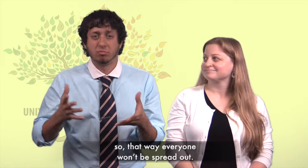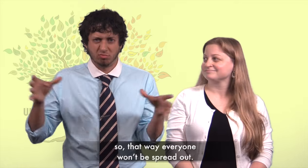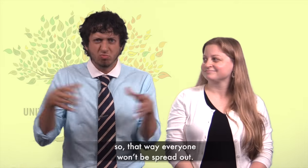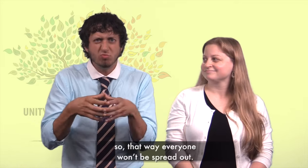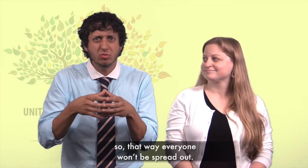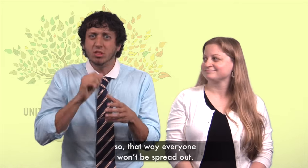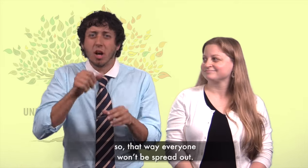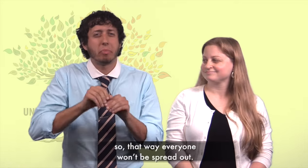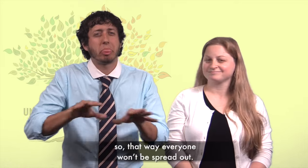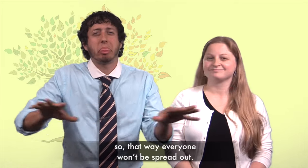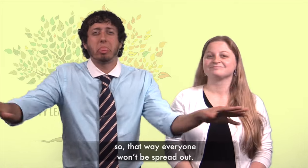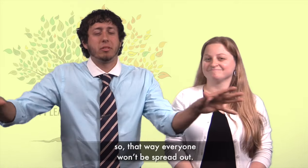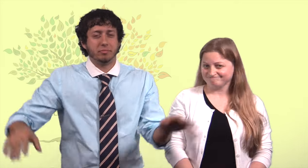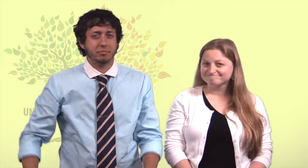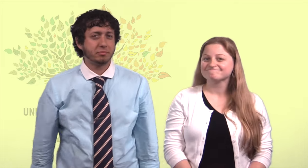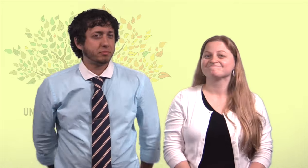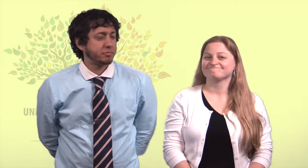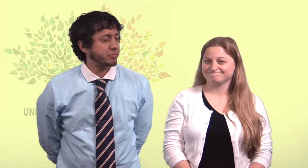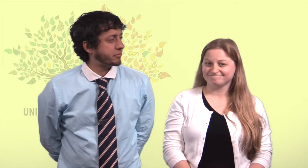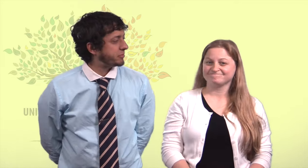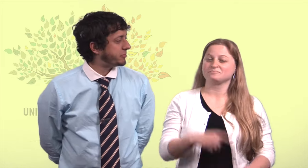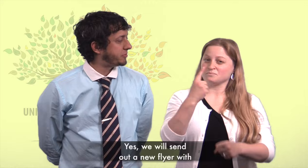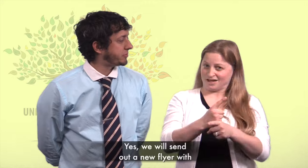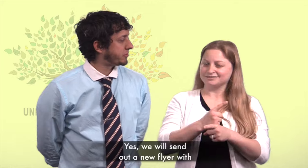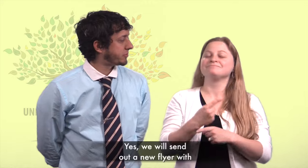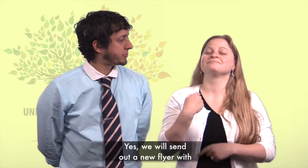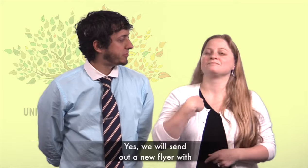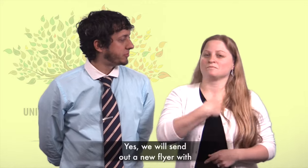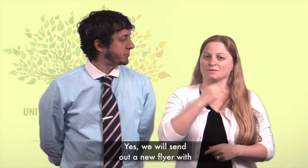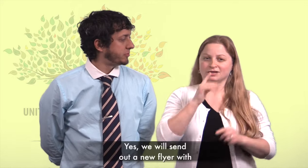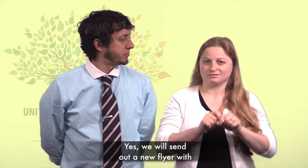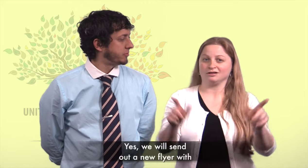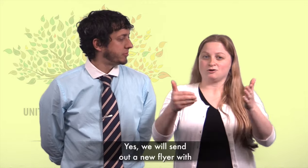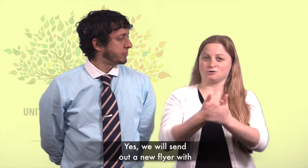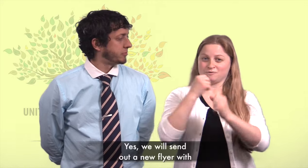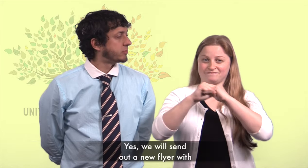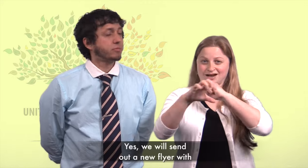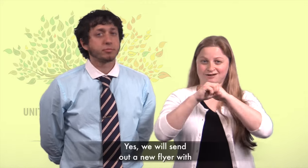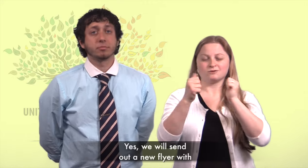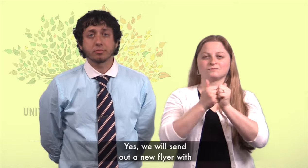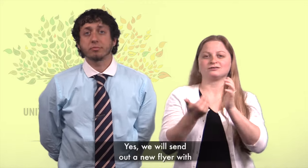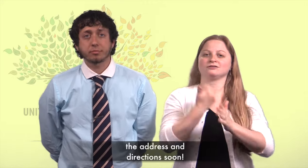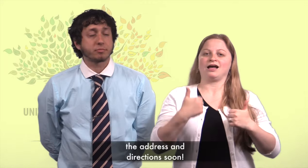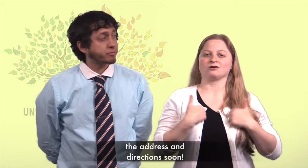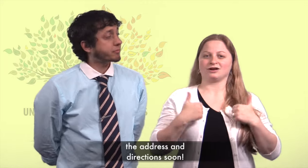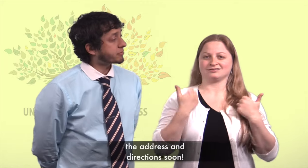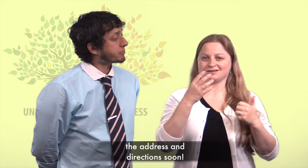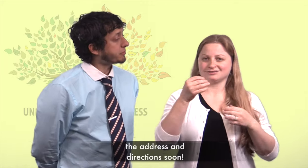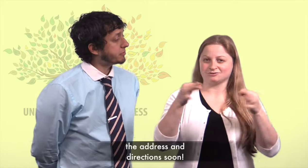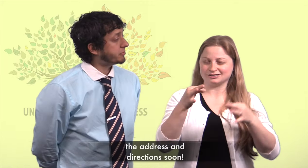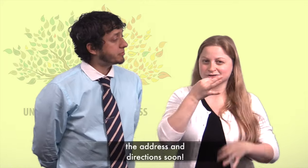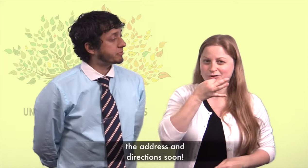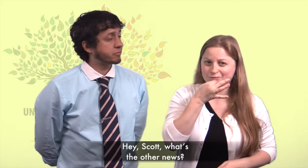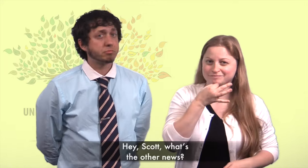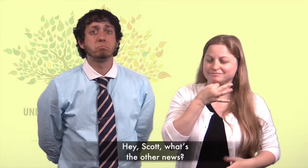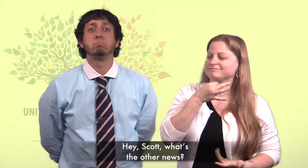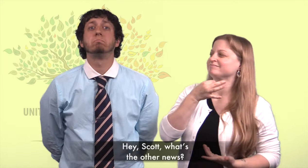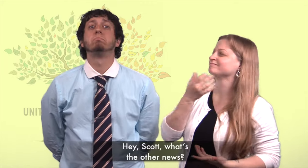and everything will be central. Yes, we will send out a new flyer with the address and the direction soon. Hey,